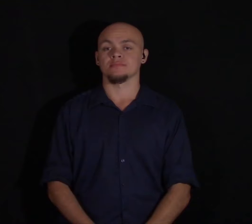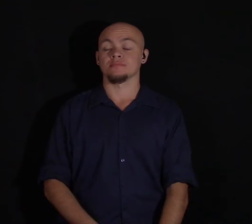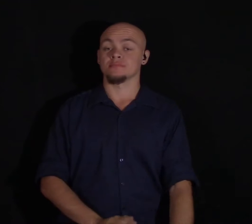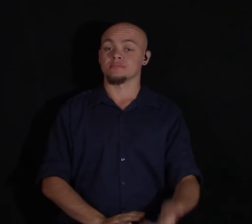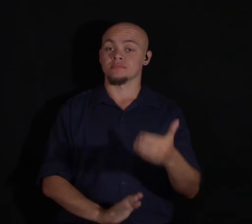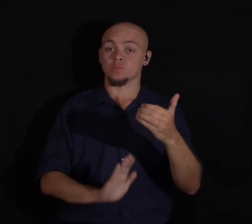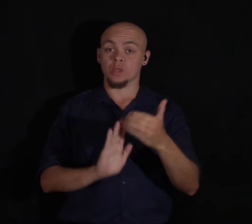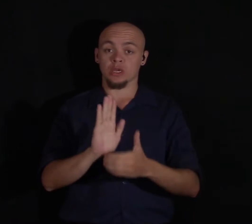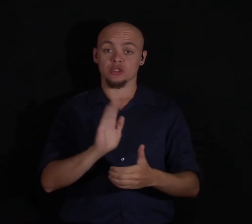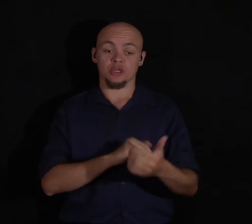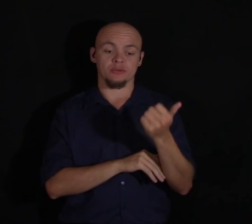Chapter 19.